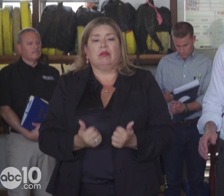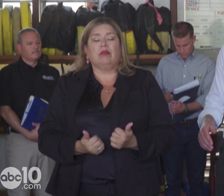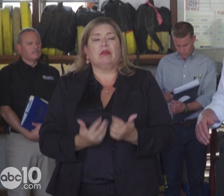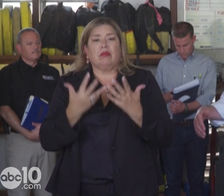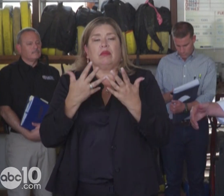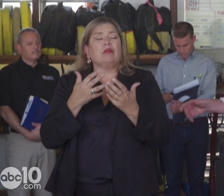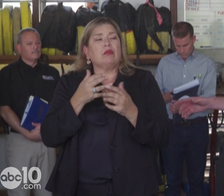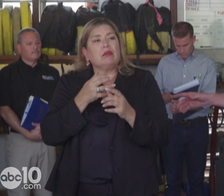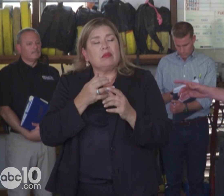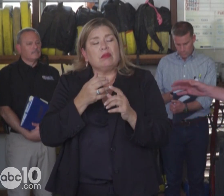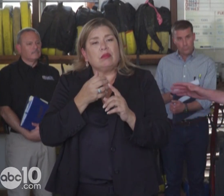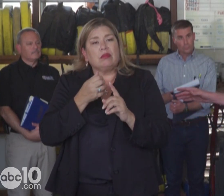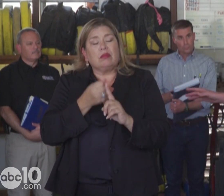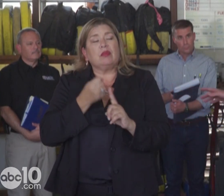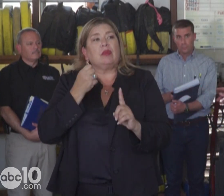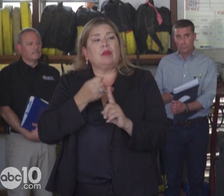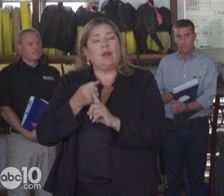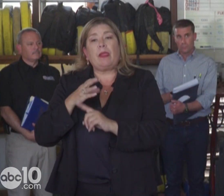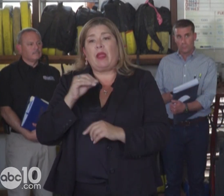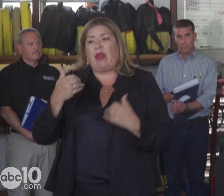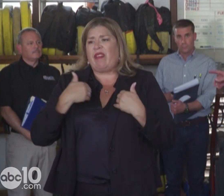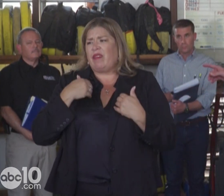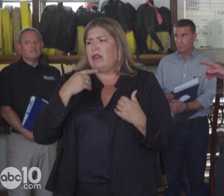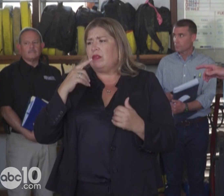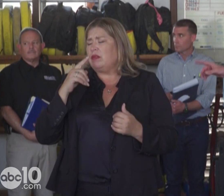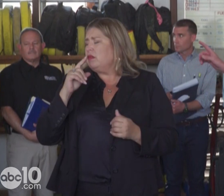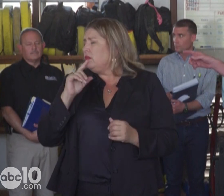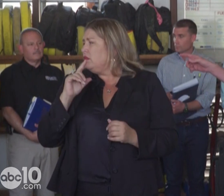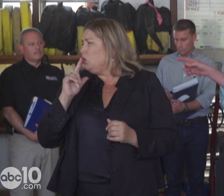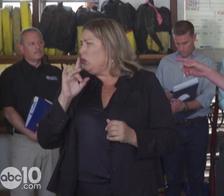have been impacted, and